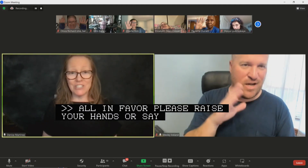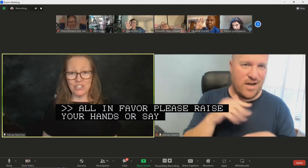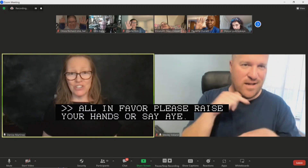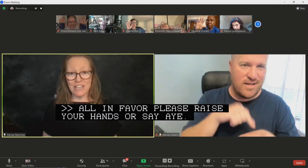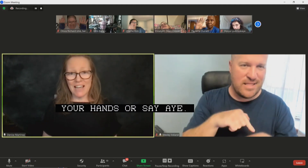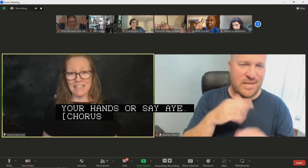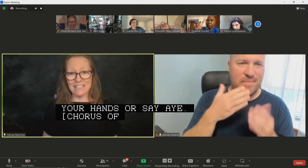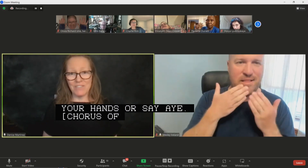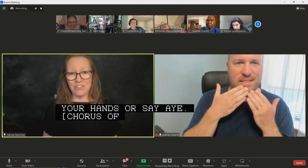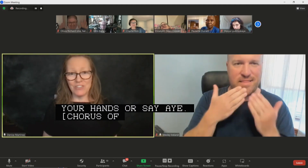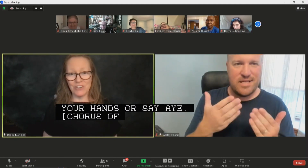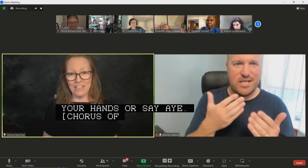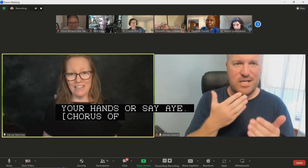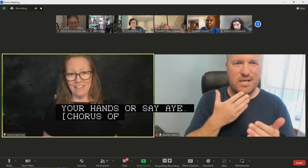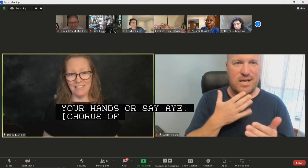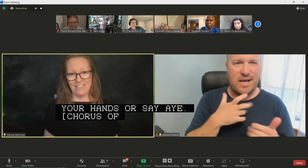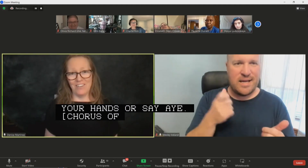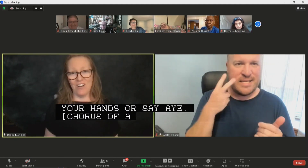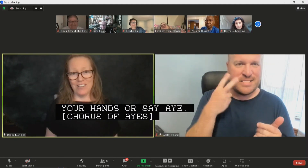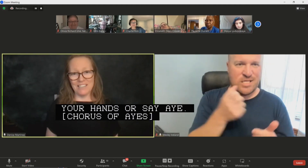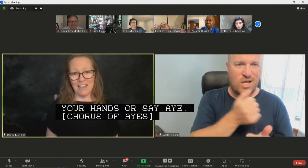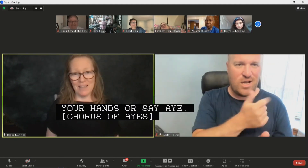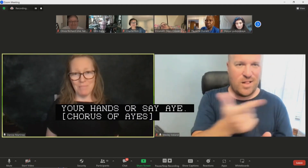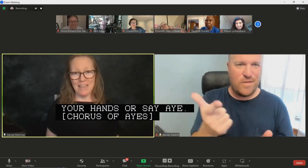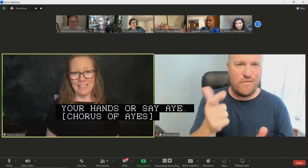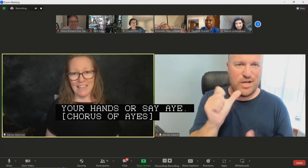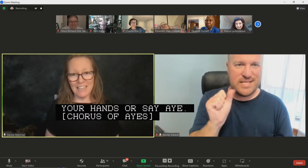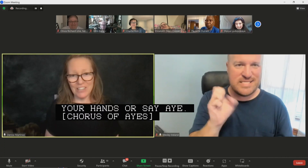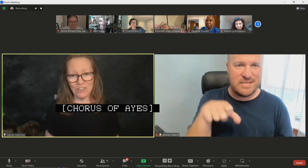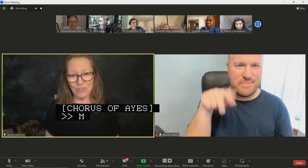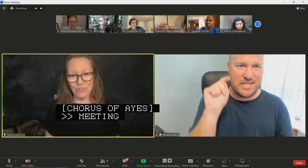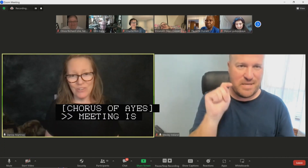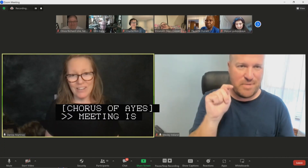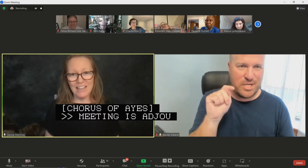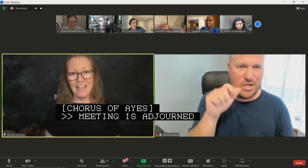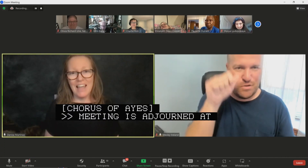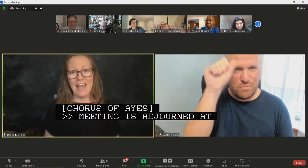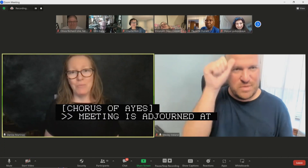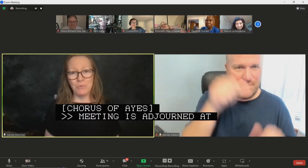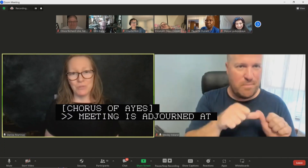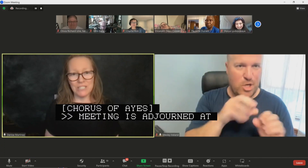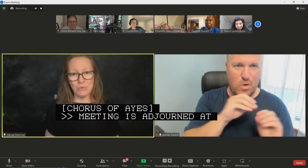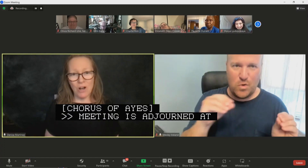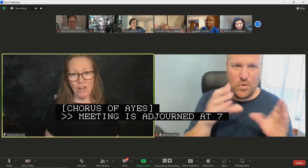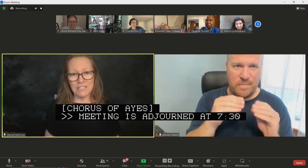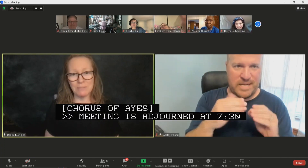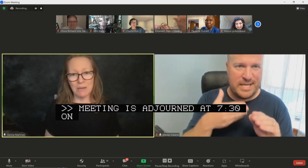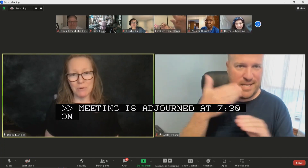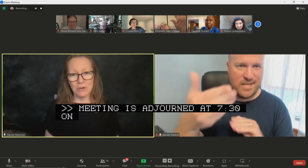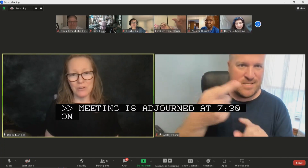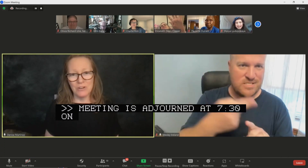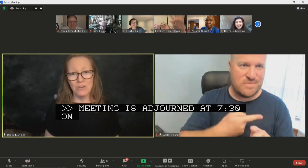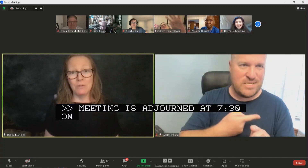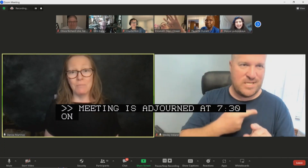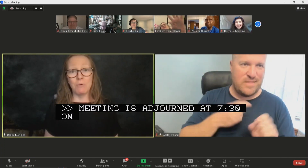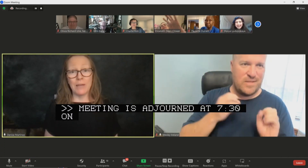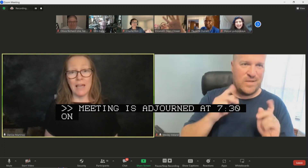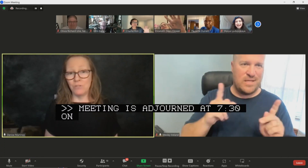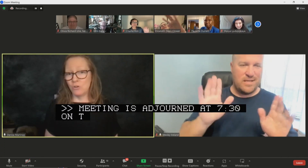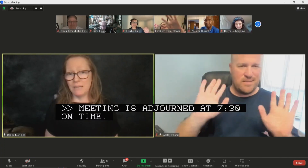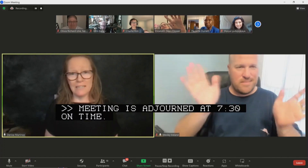Meeting is adjourned at 7:30 on time. Thank you. And we will see you all in September.